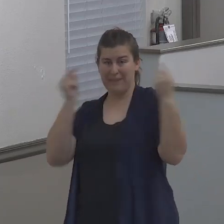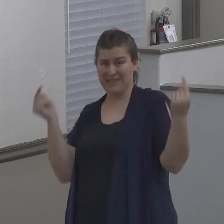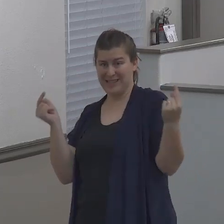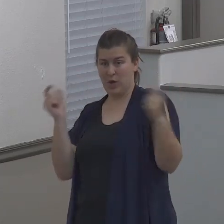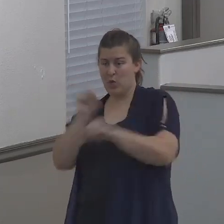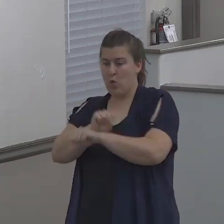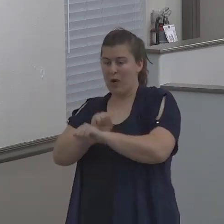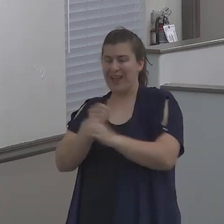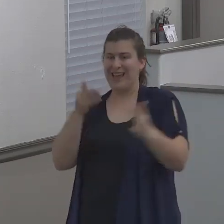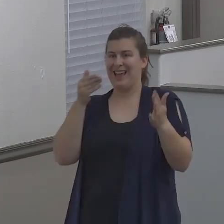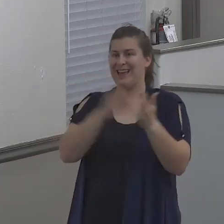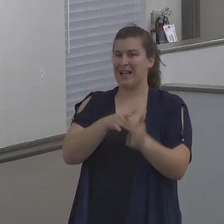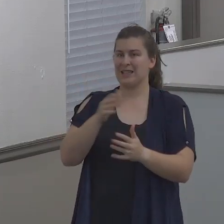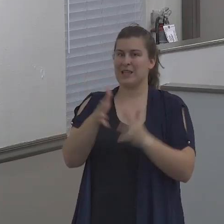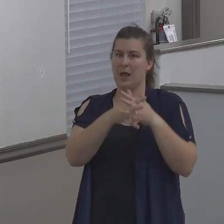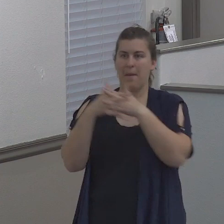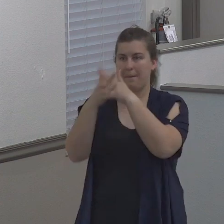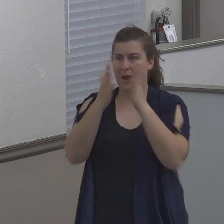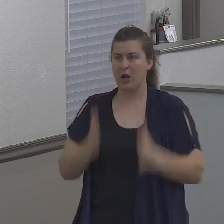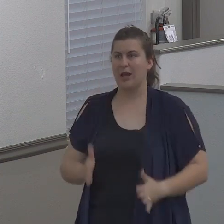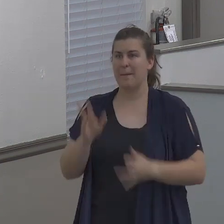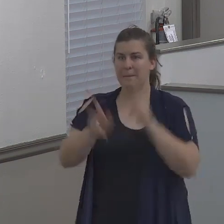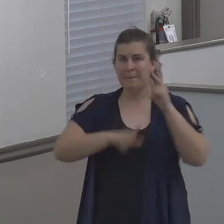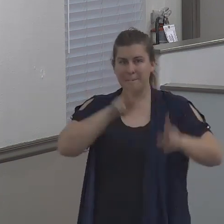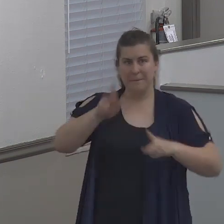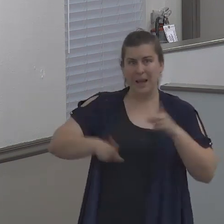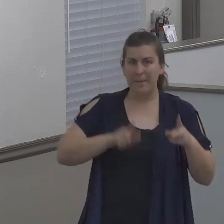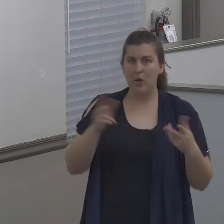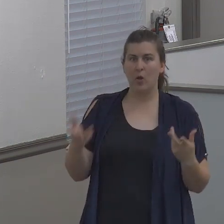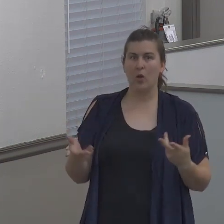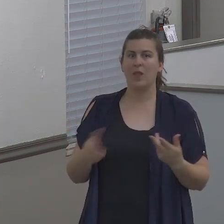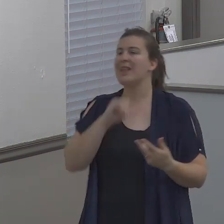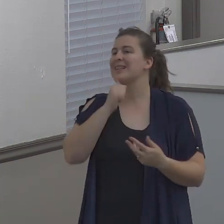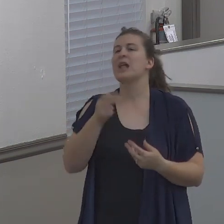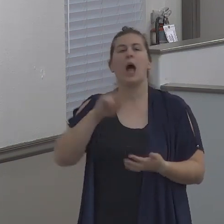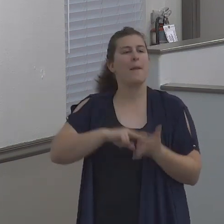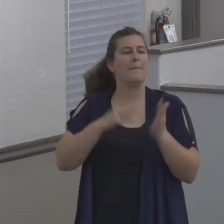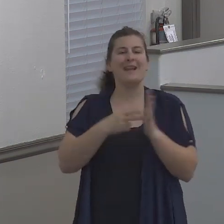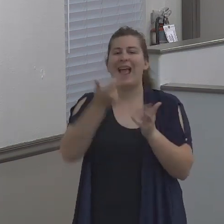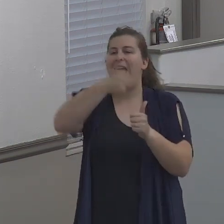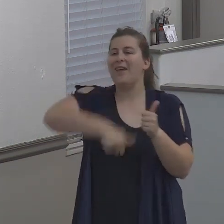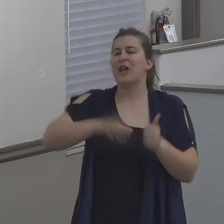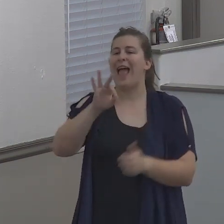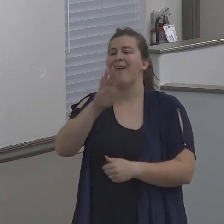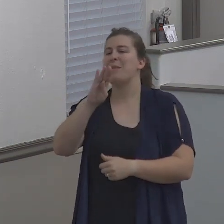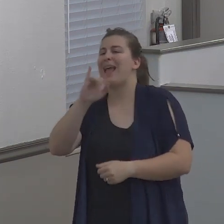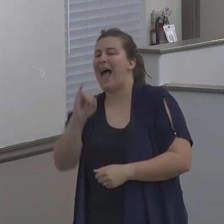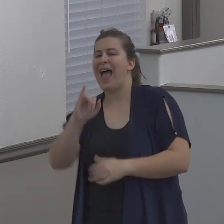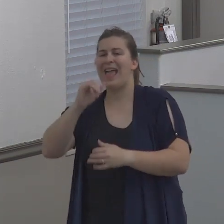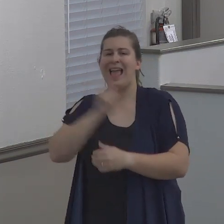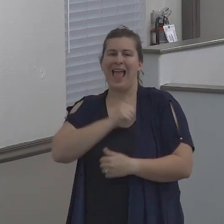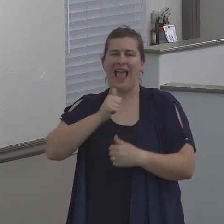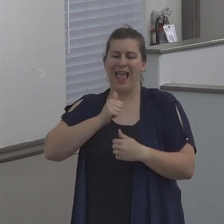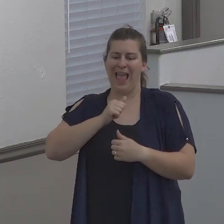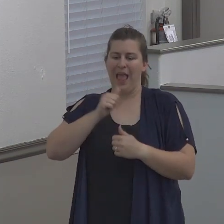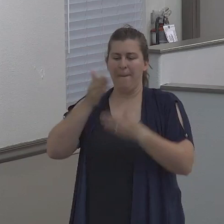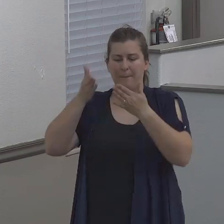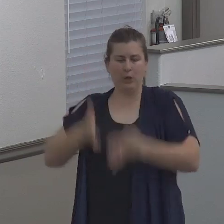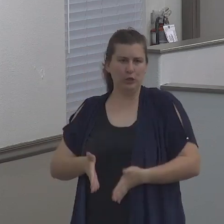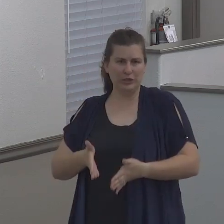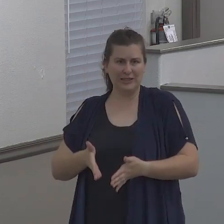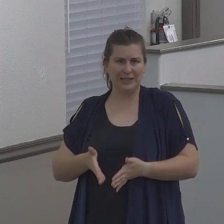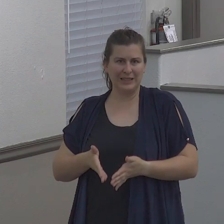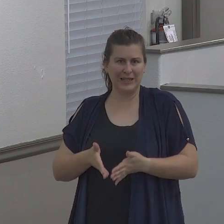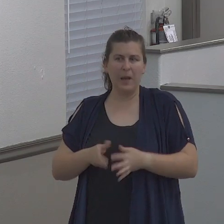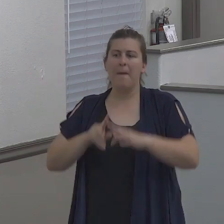supposedly are actually the entities that are working against the American people. That doesn't mean everybody that works for them